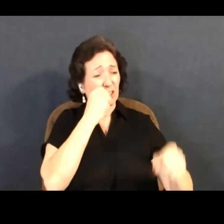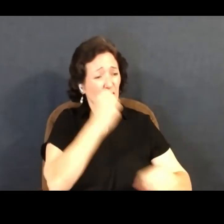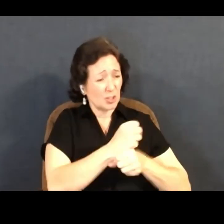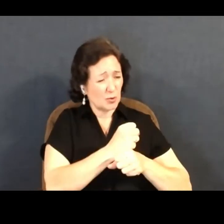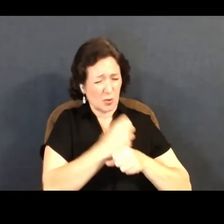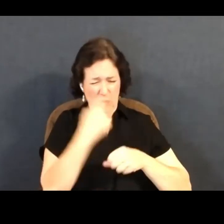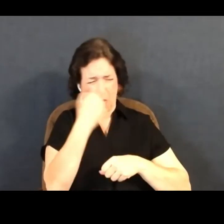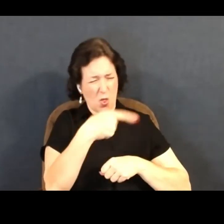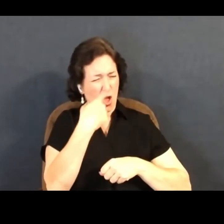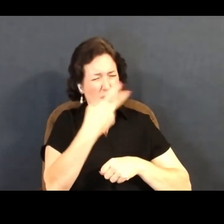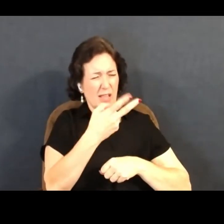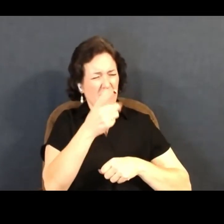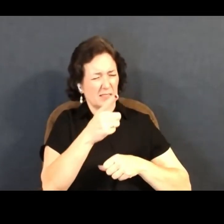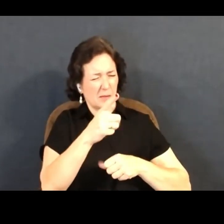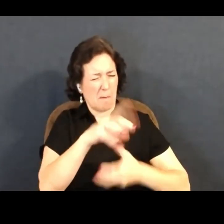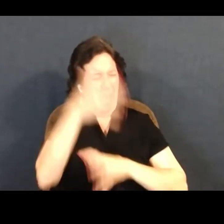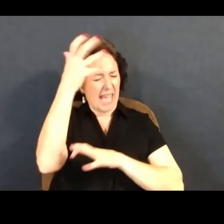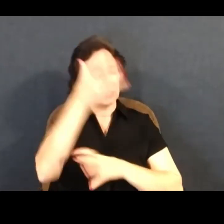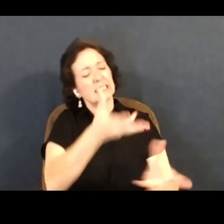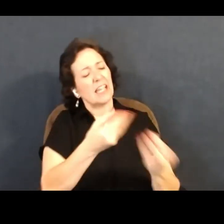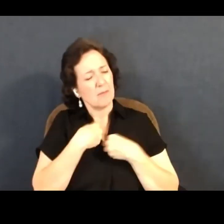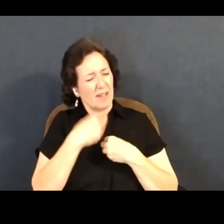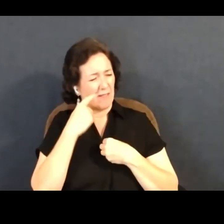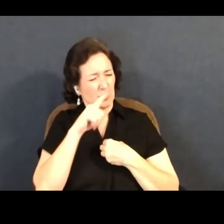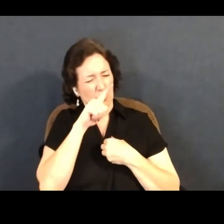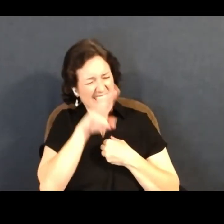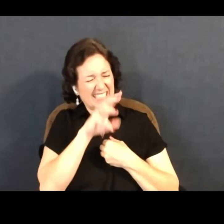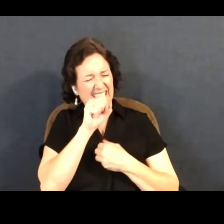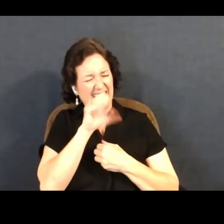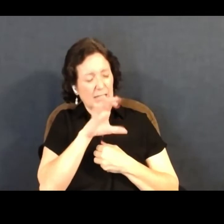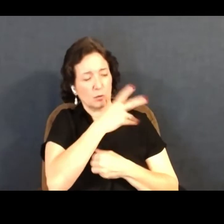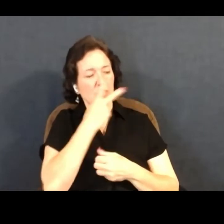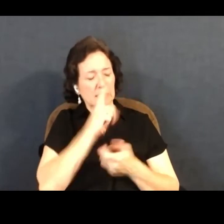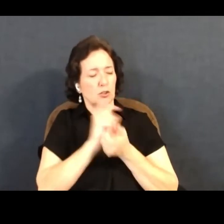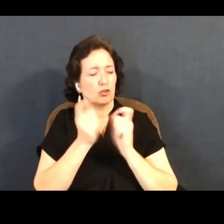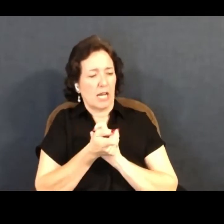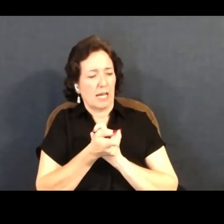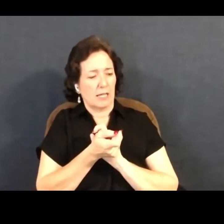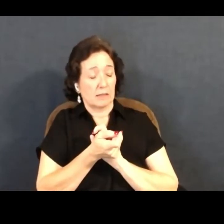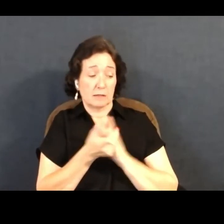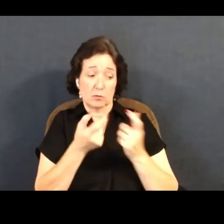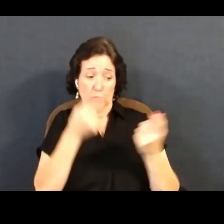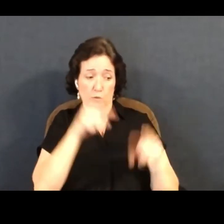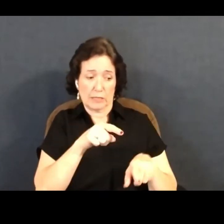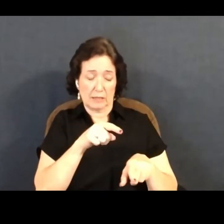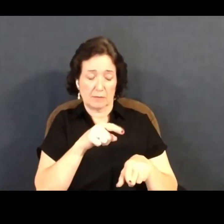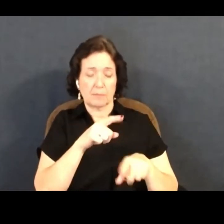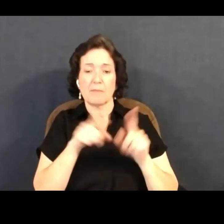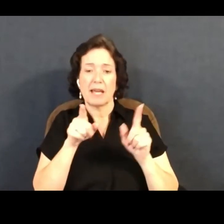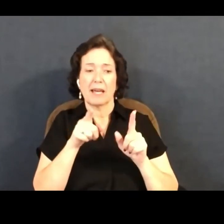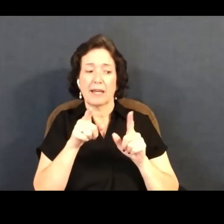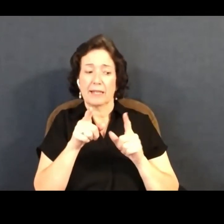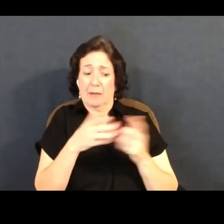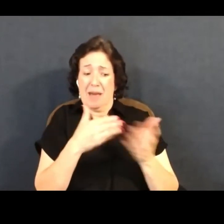Look what a mess you've made of it. Give him to me for 26 seconds. You'll see a change. A deal is a deal, however old it